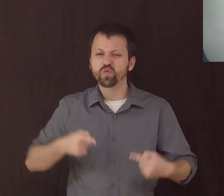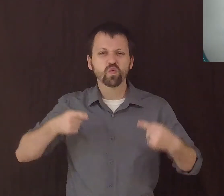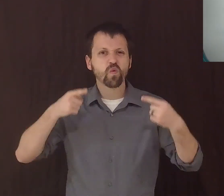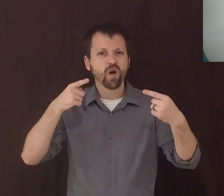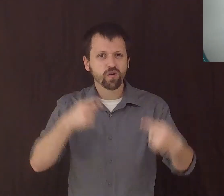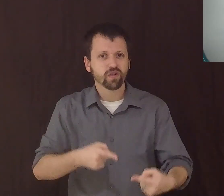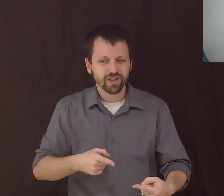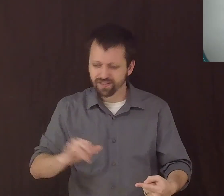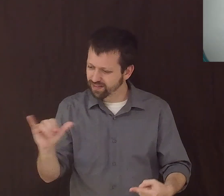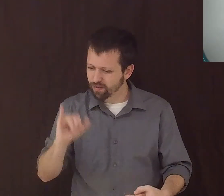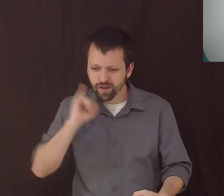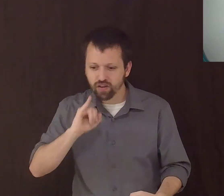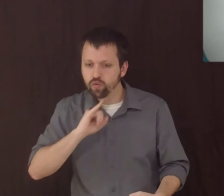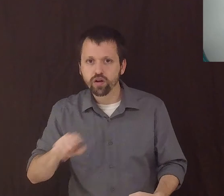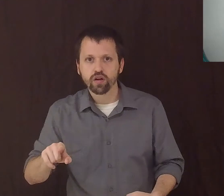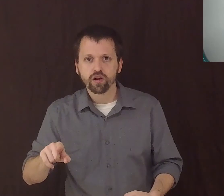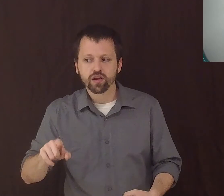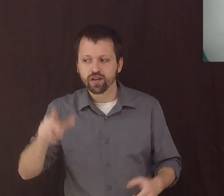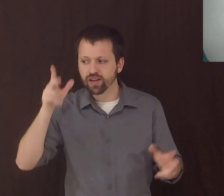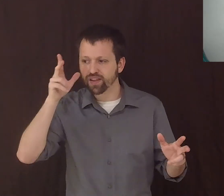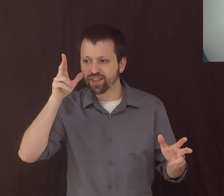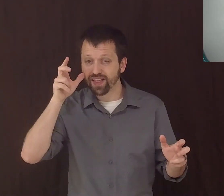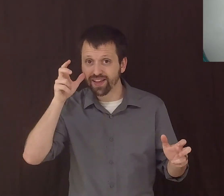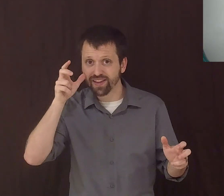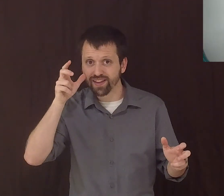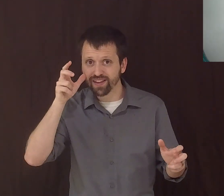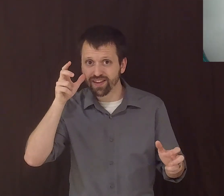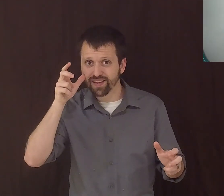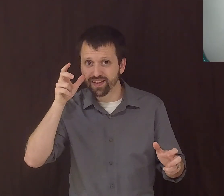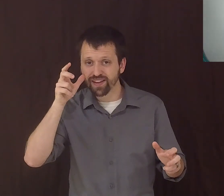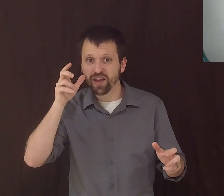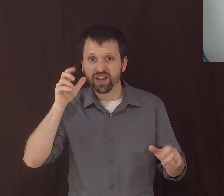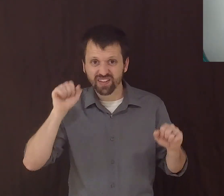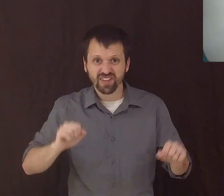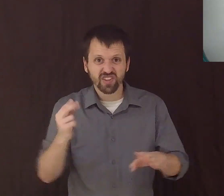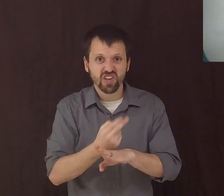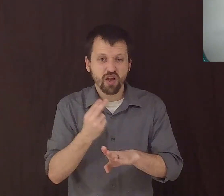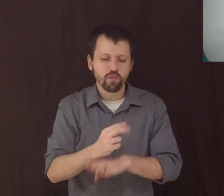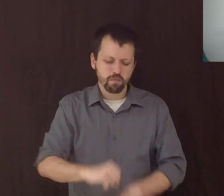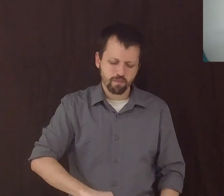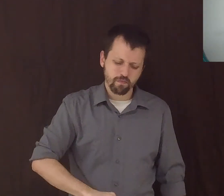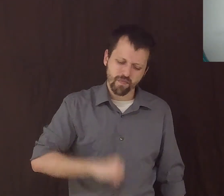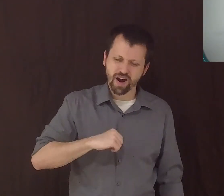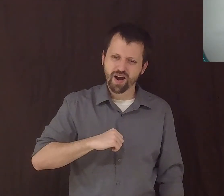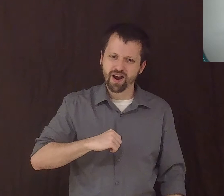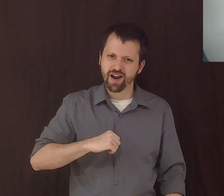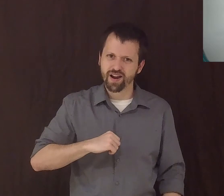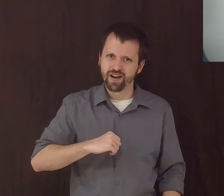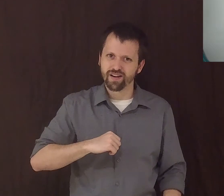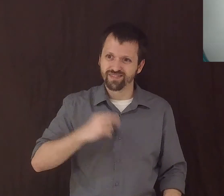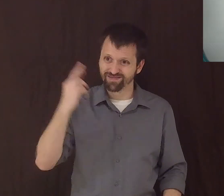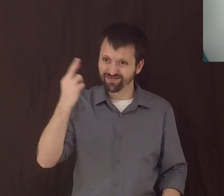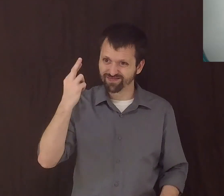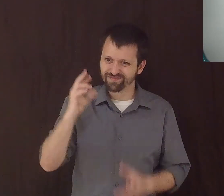affliction, Satan can use pride to bring about our destruction. And that's why Paul just taught us